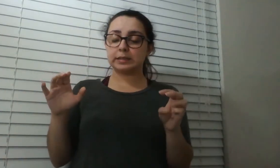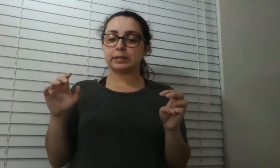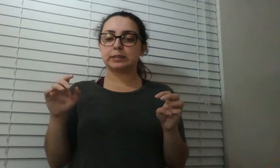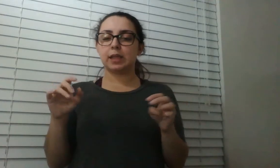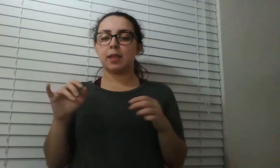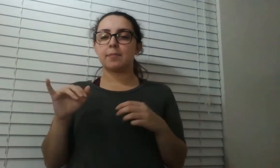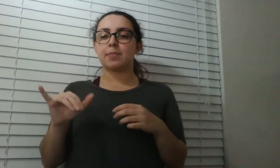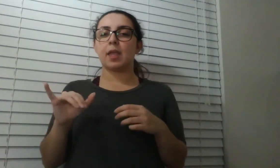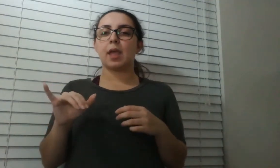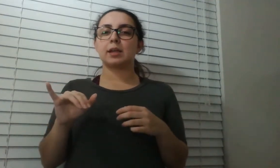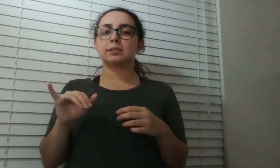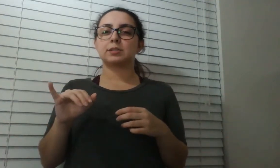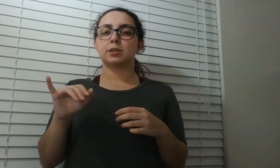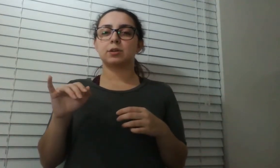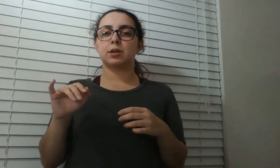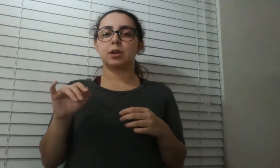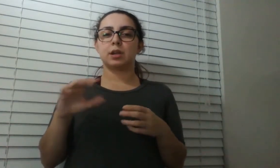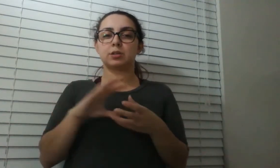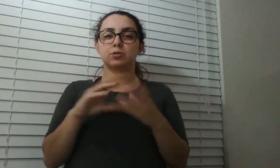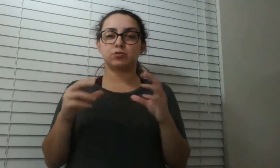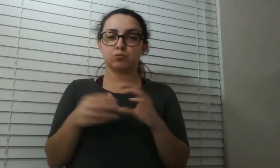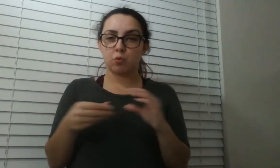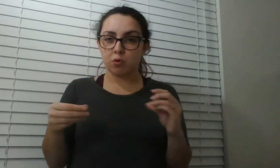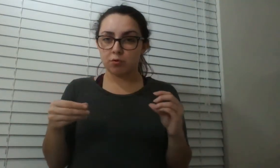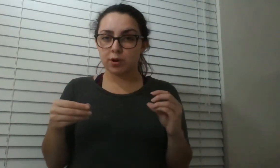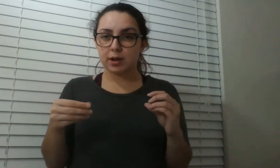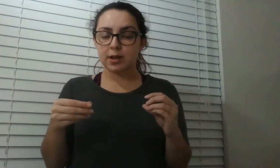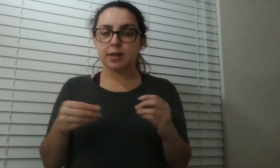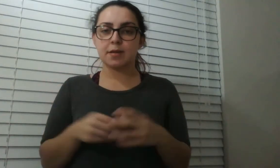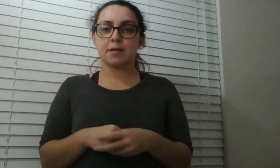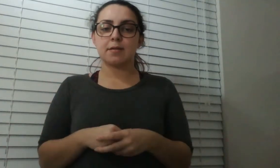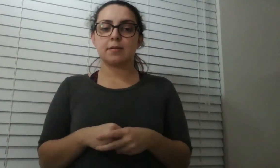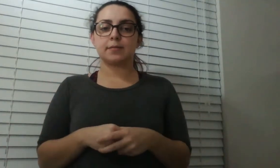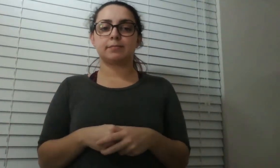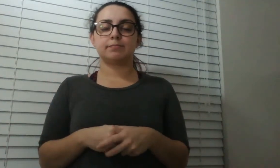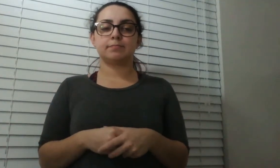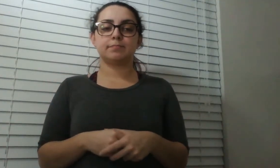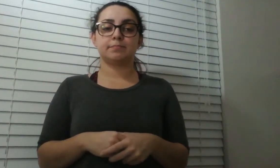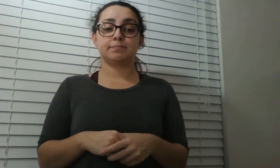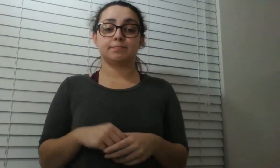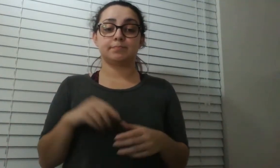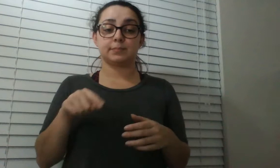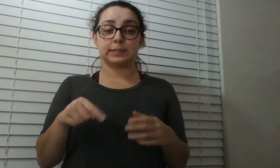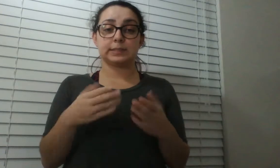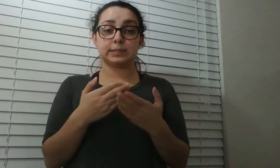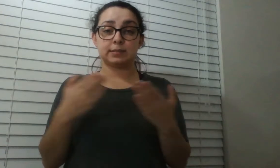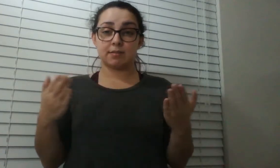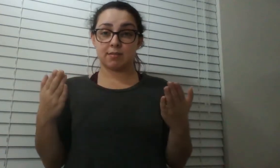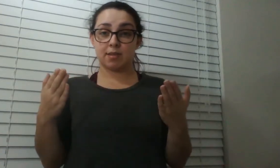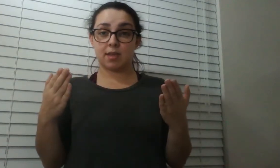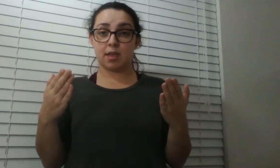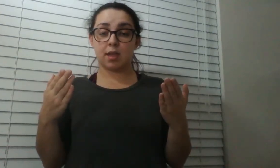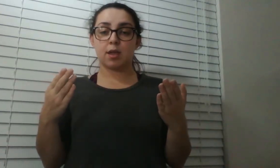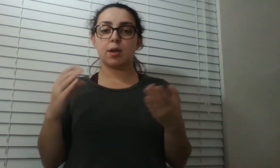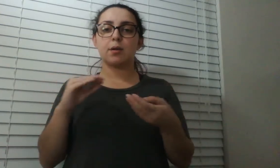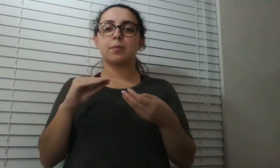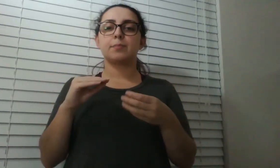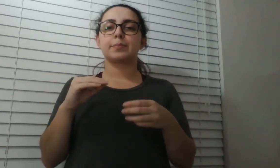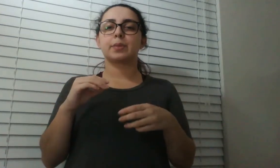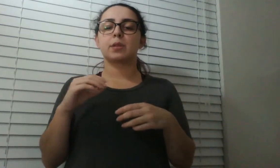its trajectory, its story. What it did in the past, what its history is. This is an object that was moving left to right, and when it emerged from the screen, it